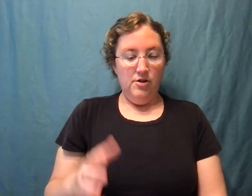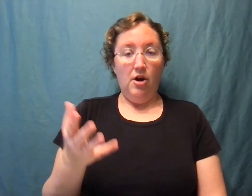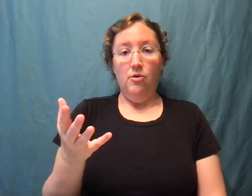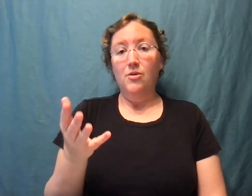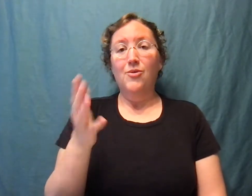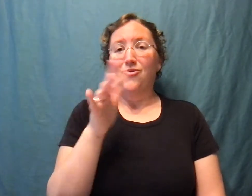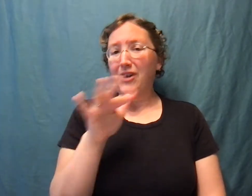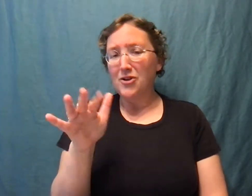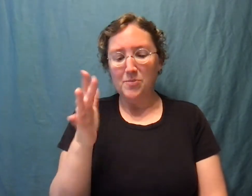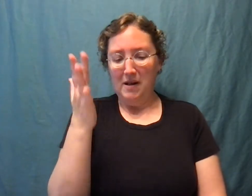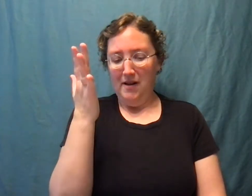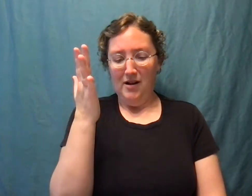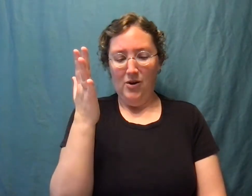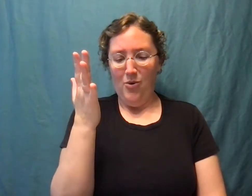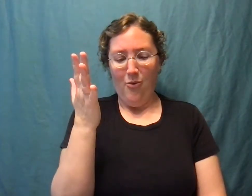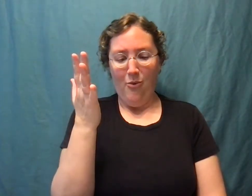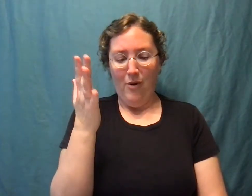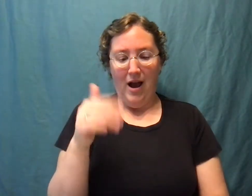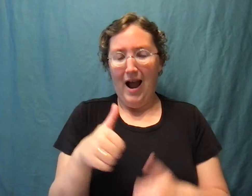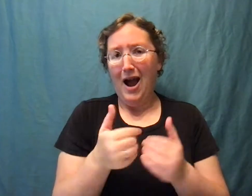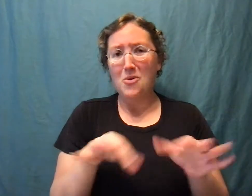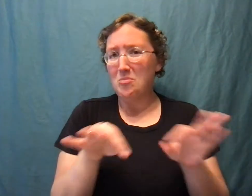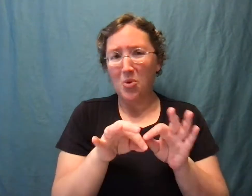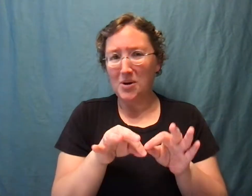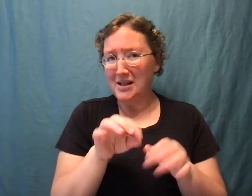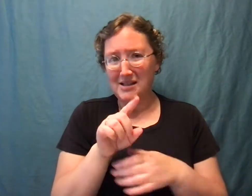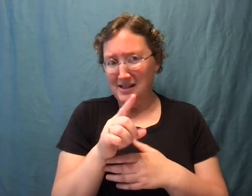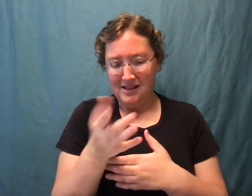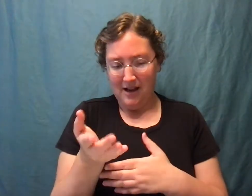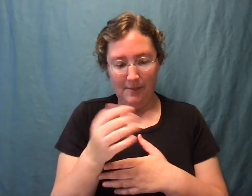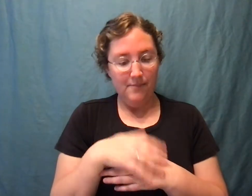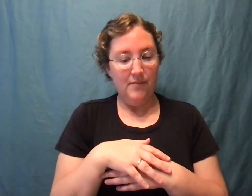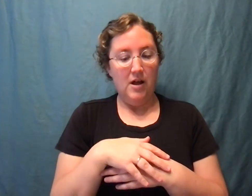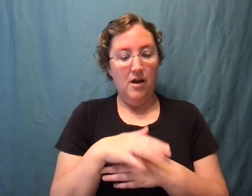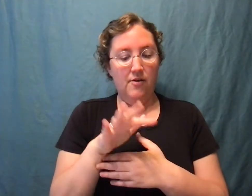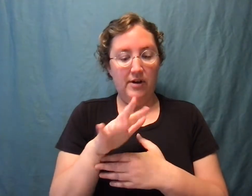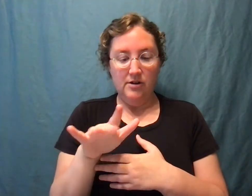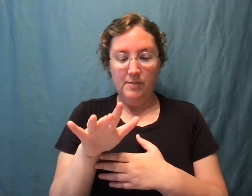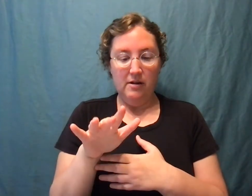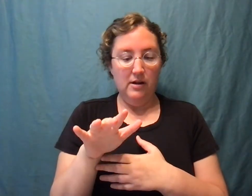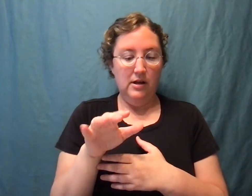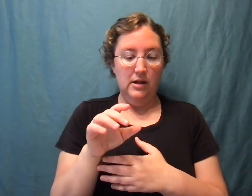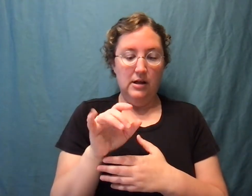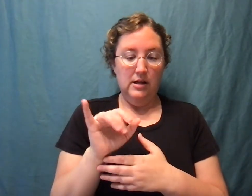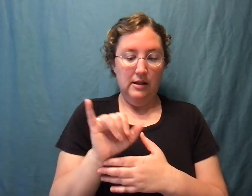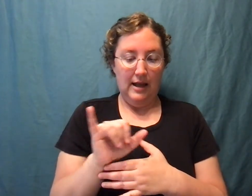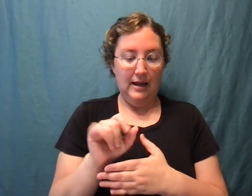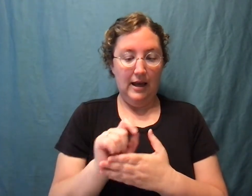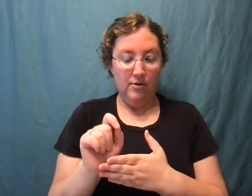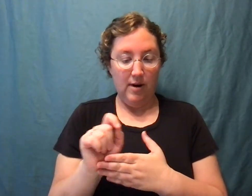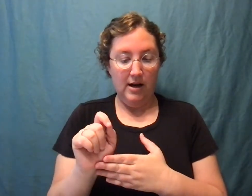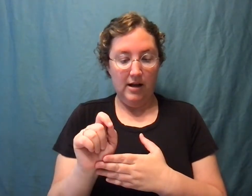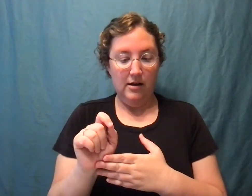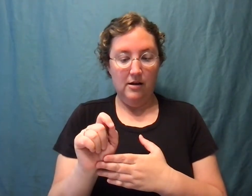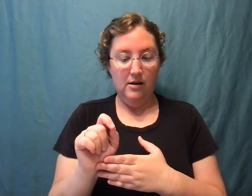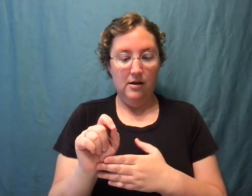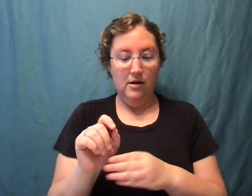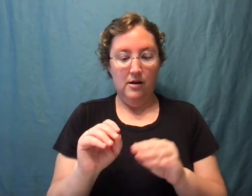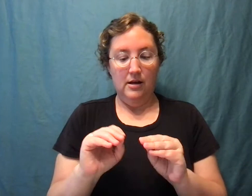So, fingerspelling. How important is this thing? Fingerspelling, like handwriting, needs